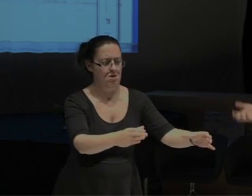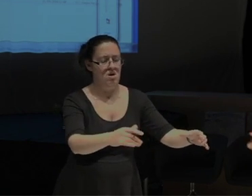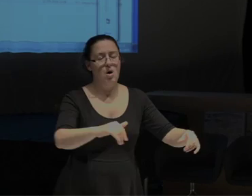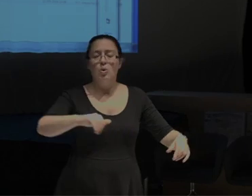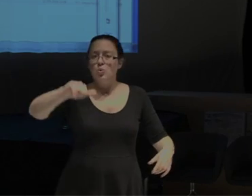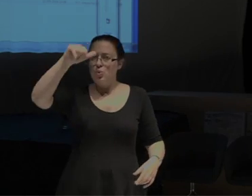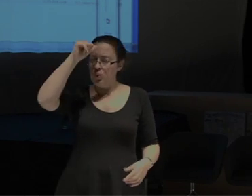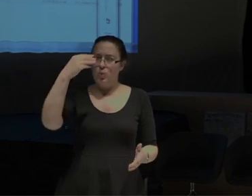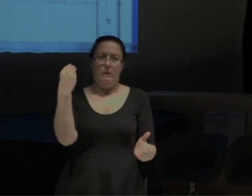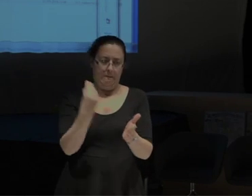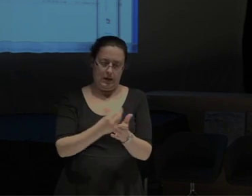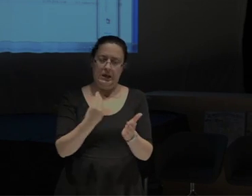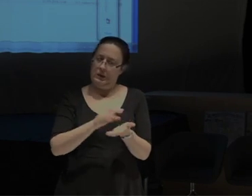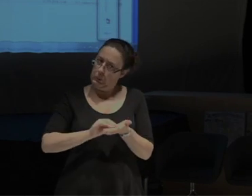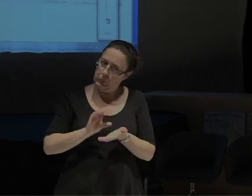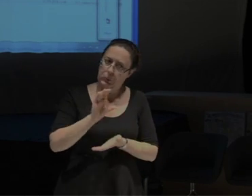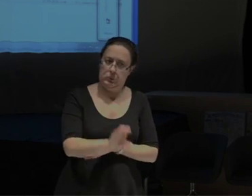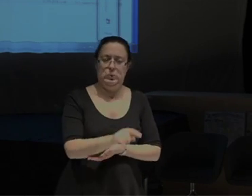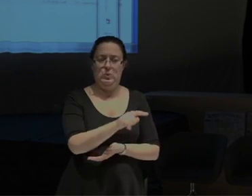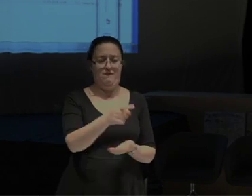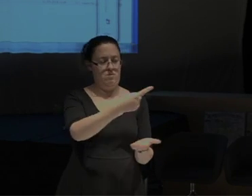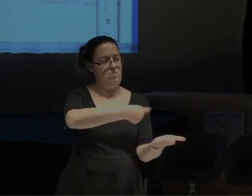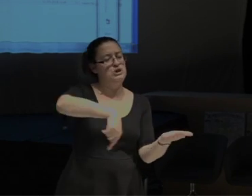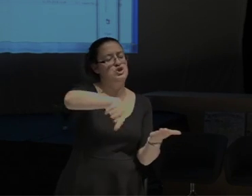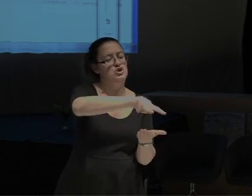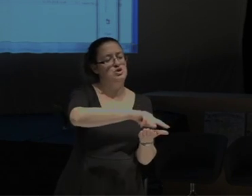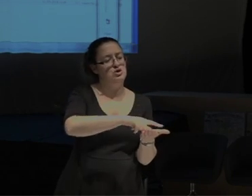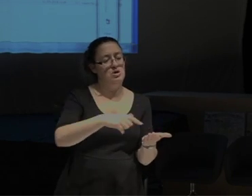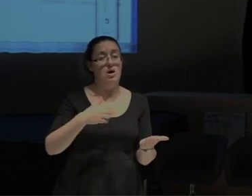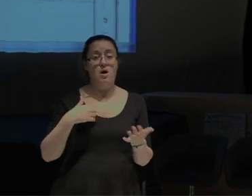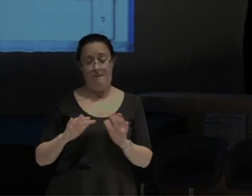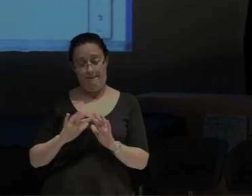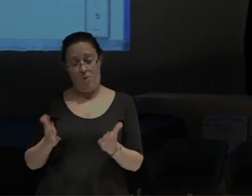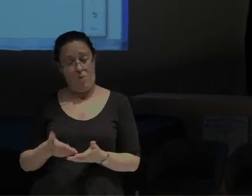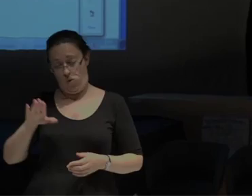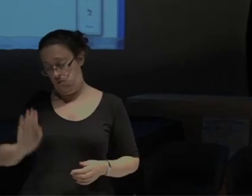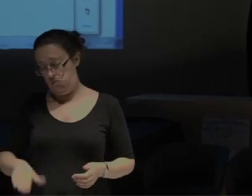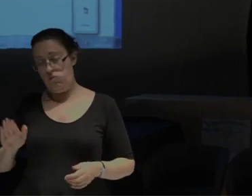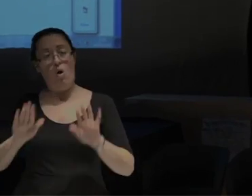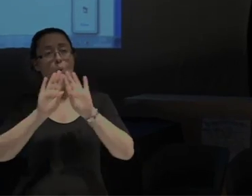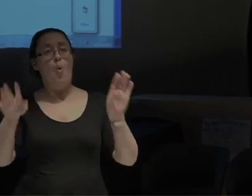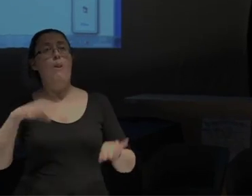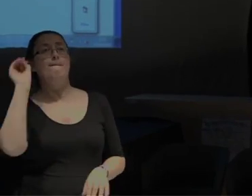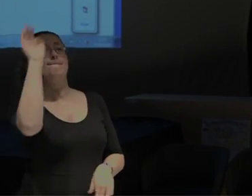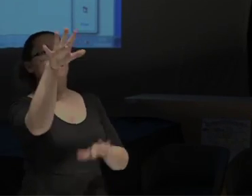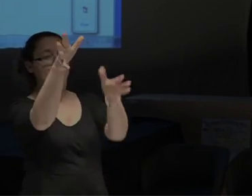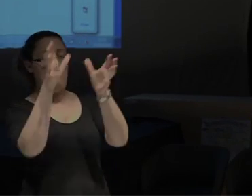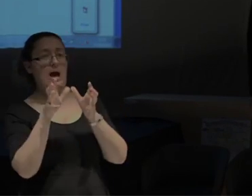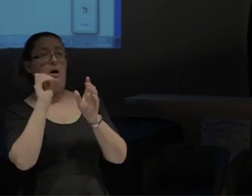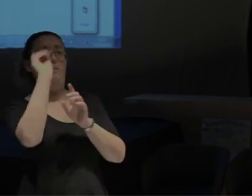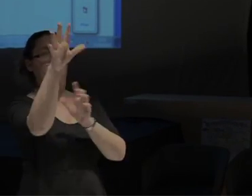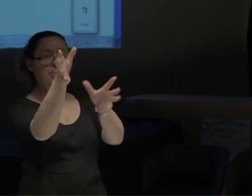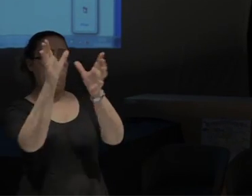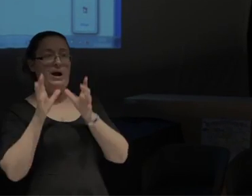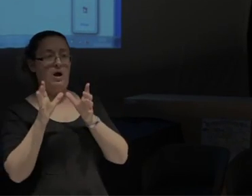cost her a lot of money. And I was playing with my ball, bouncing it off the wall, which I shouldn't be doing, and it bounced off the